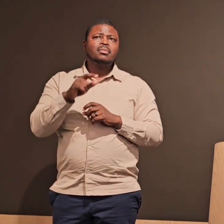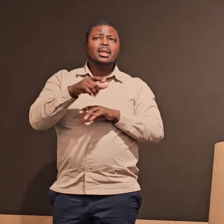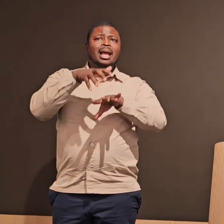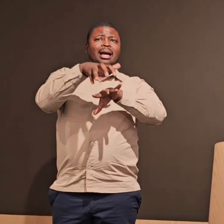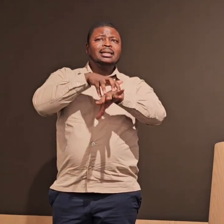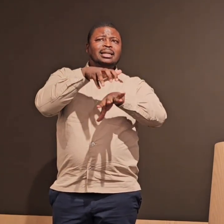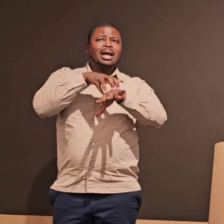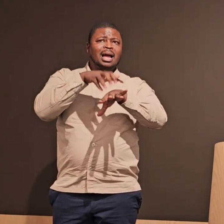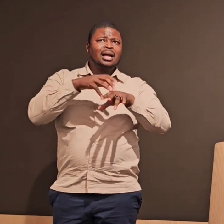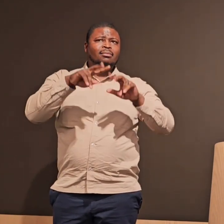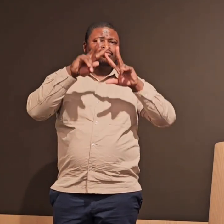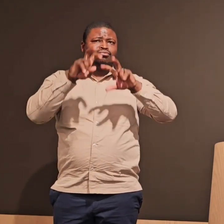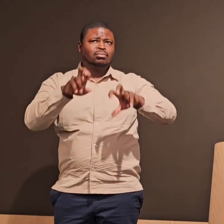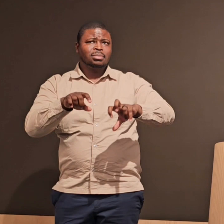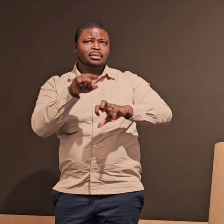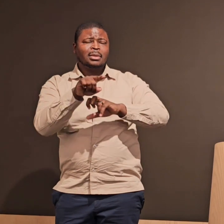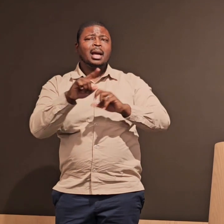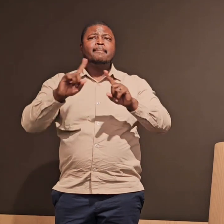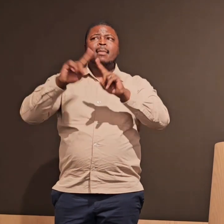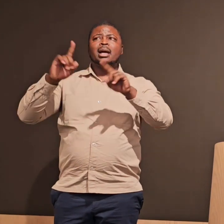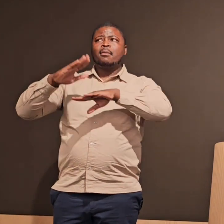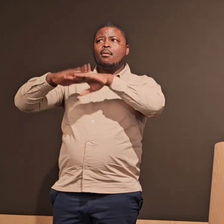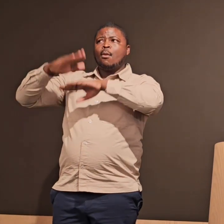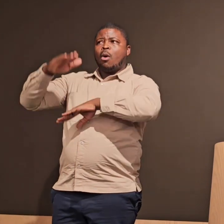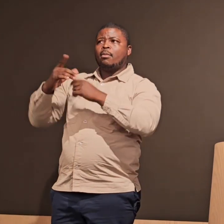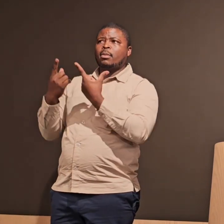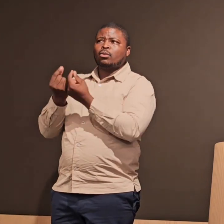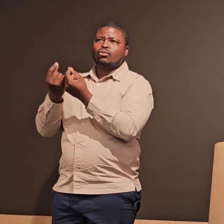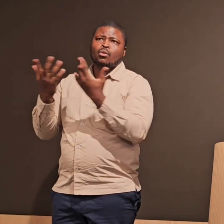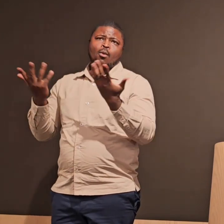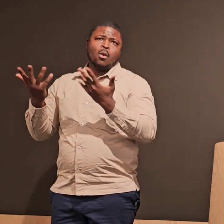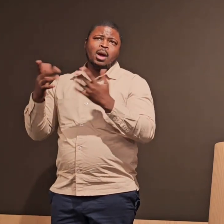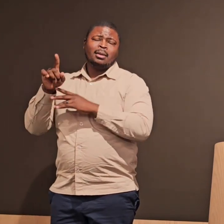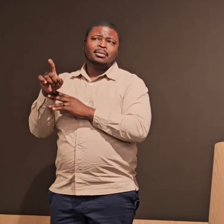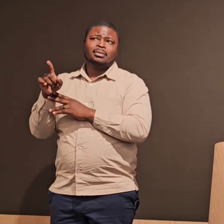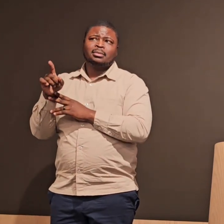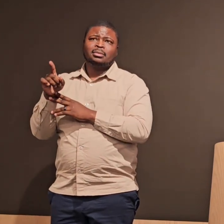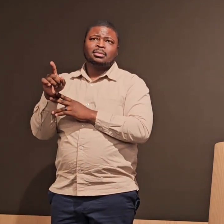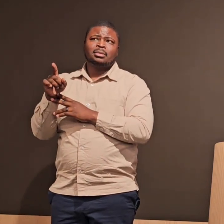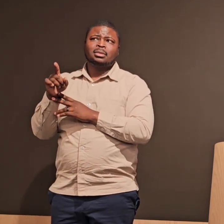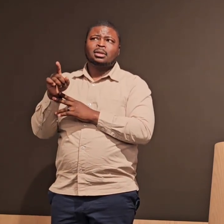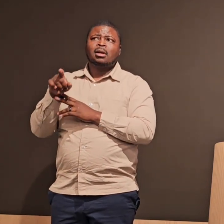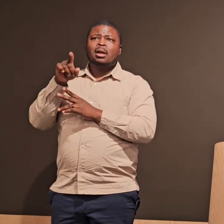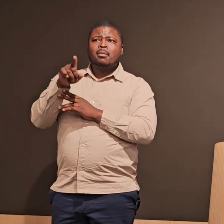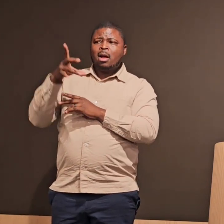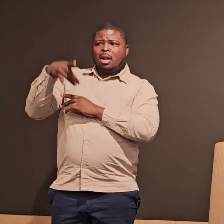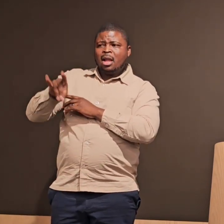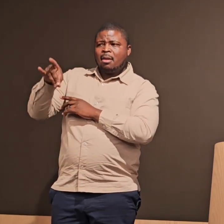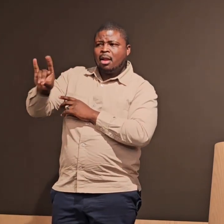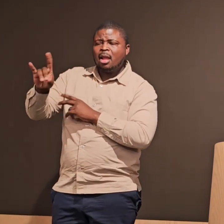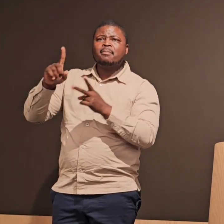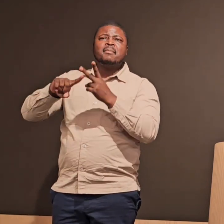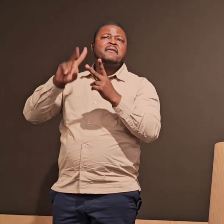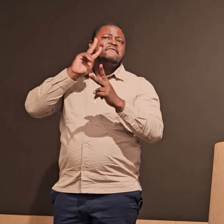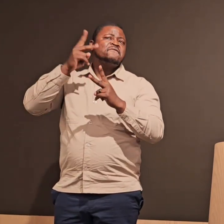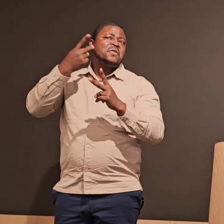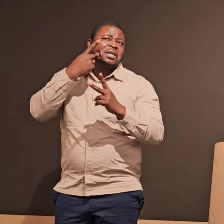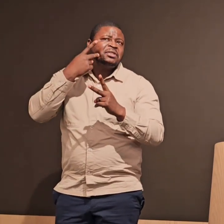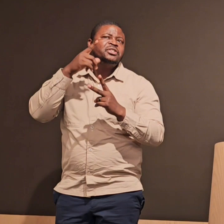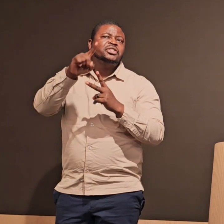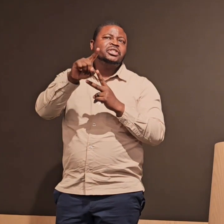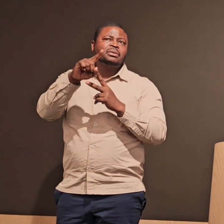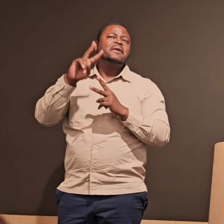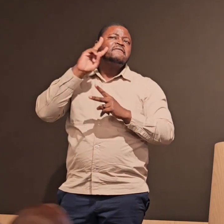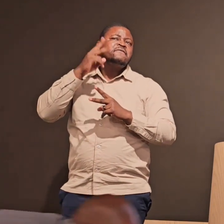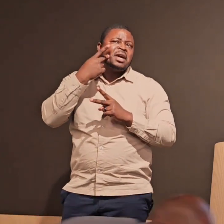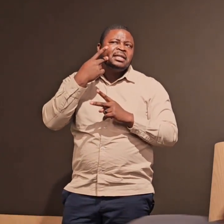production in most commodities, with the exception of livestock and vegetables, which livestock was